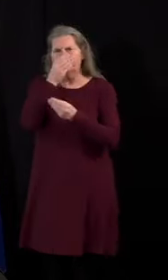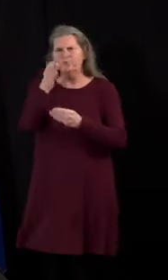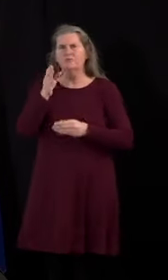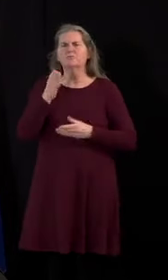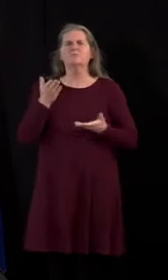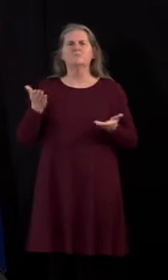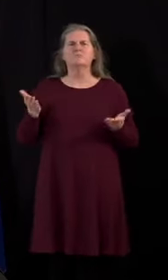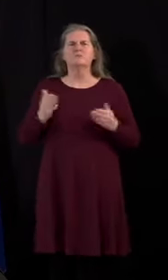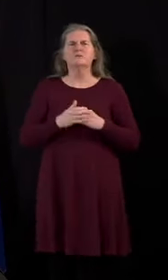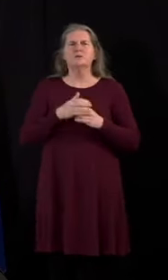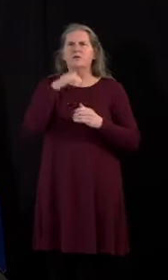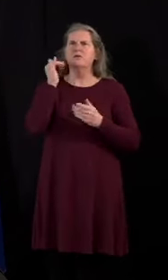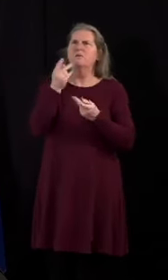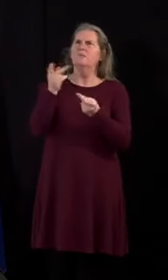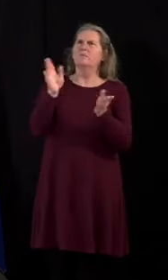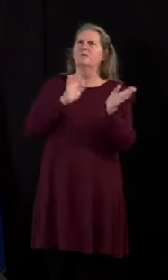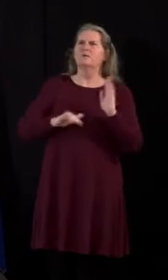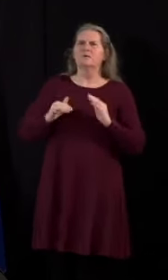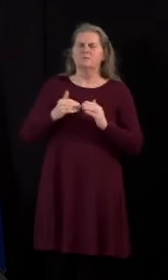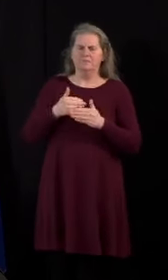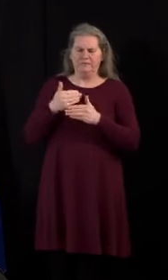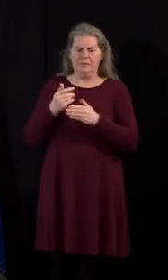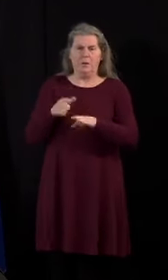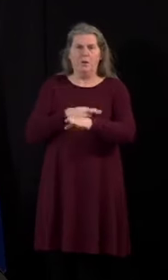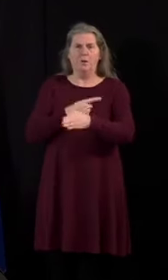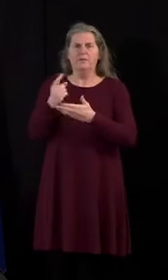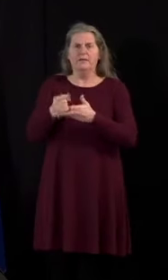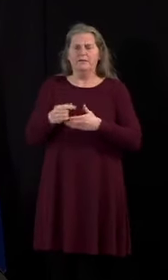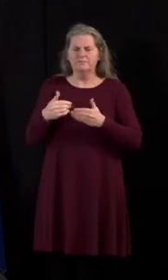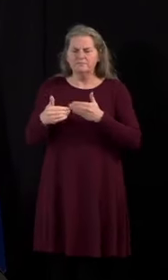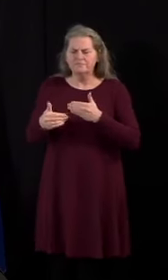directly to Yukoners as we head into the long weekend.